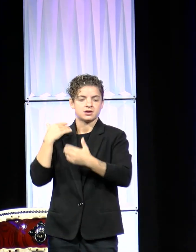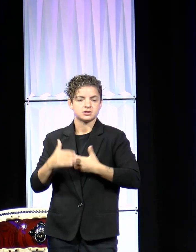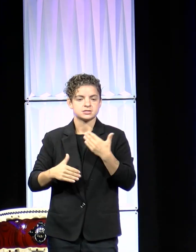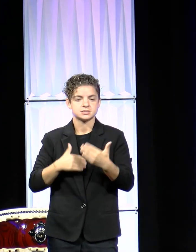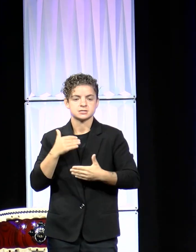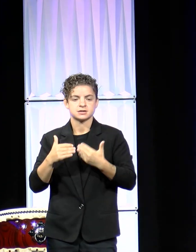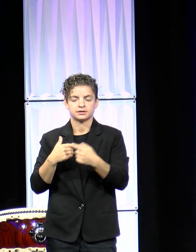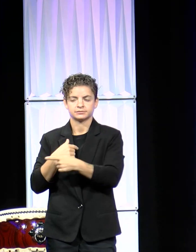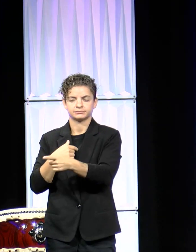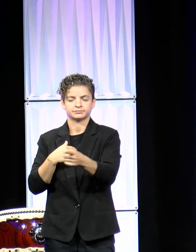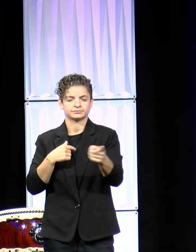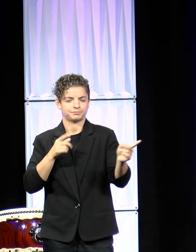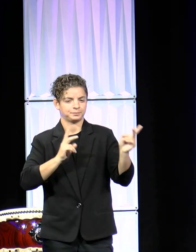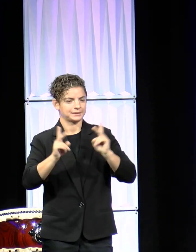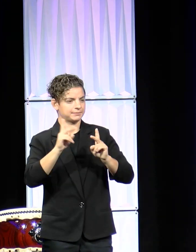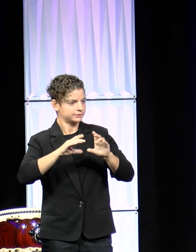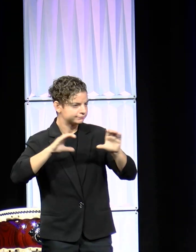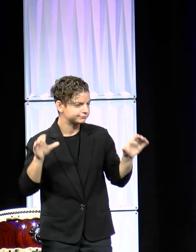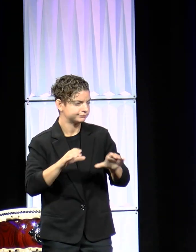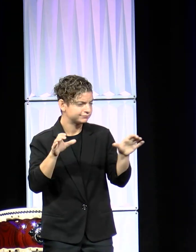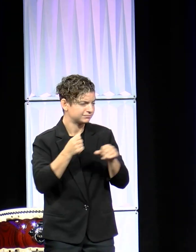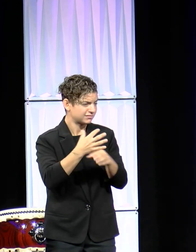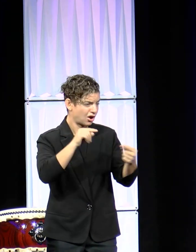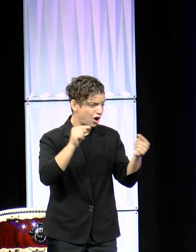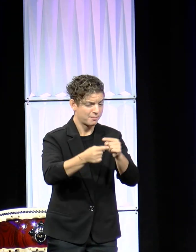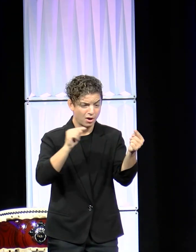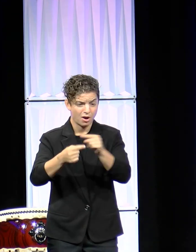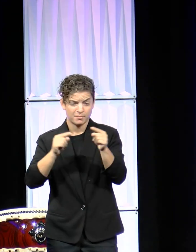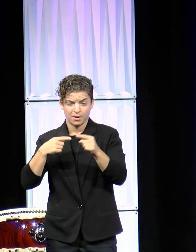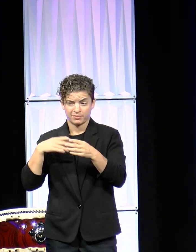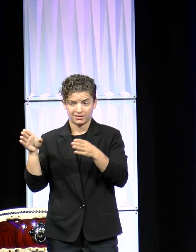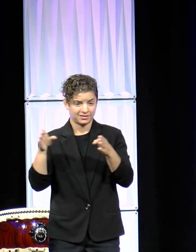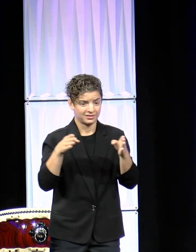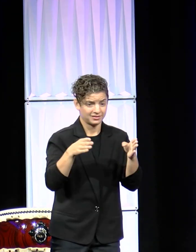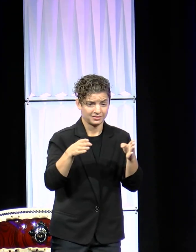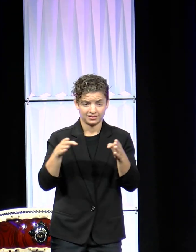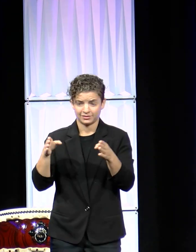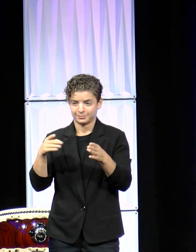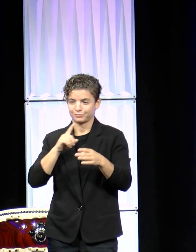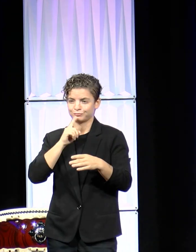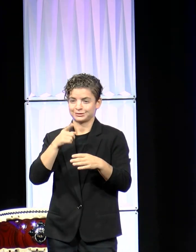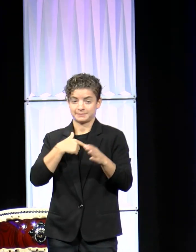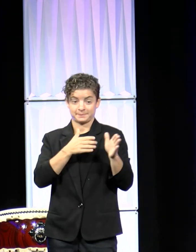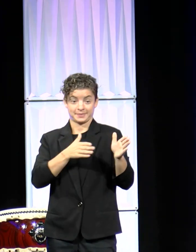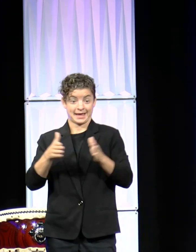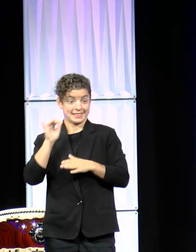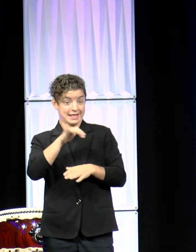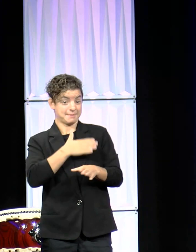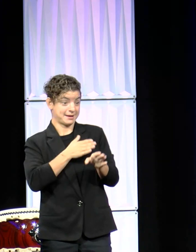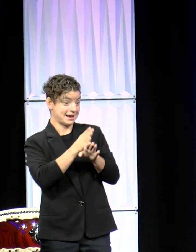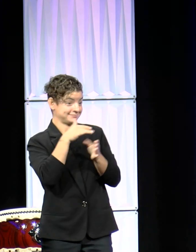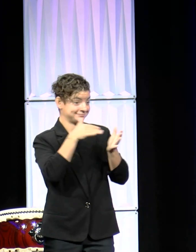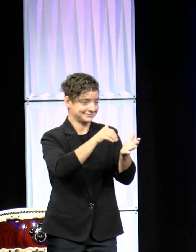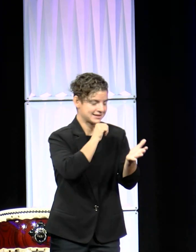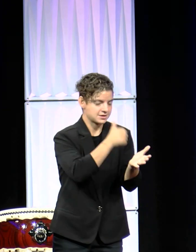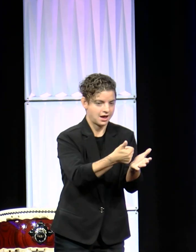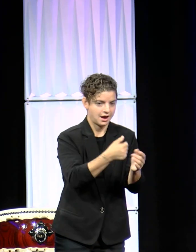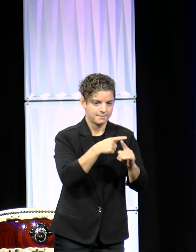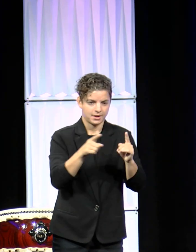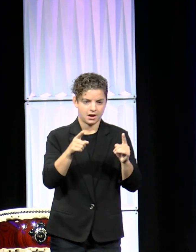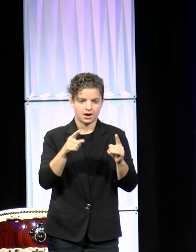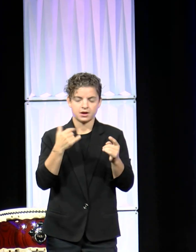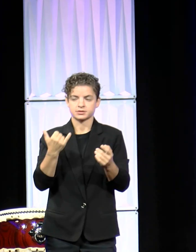accident. When I started grad school, we took an ethics class. In that class, they asked